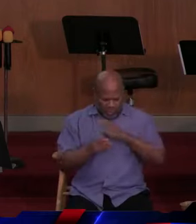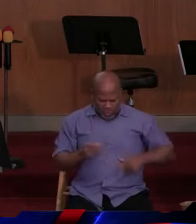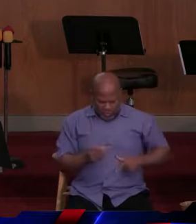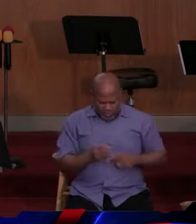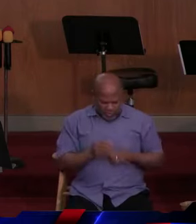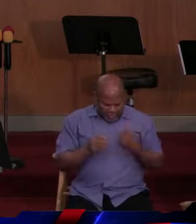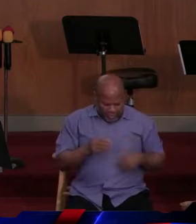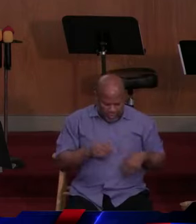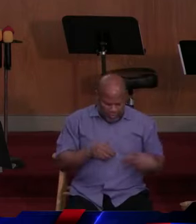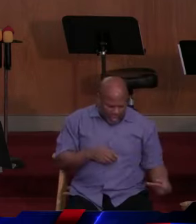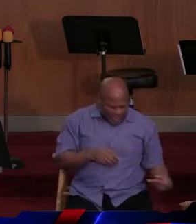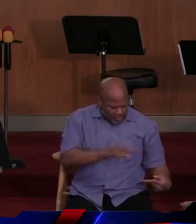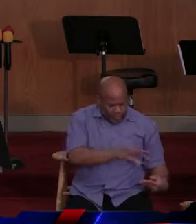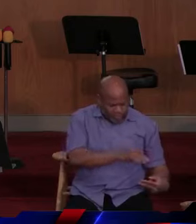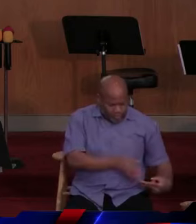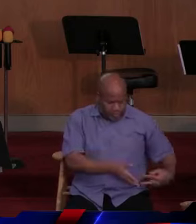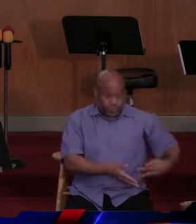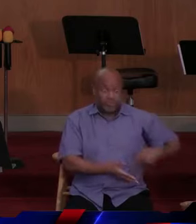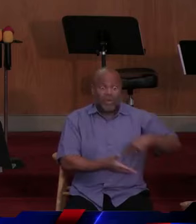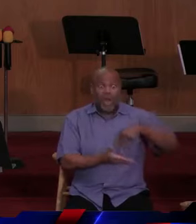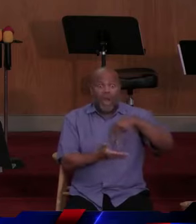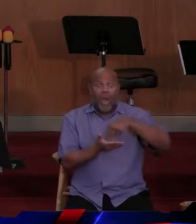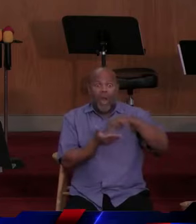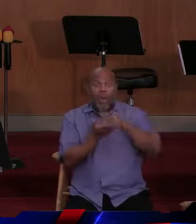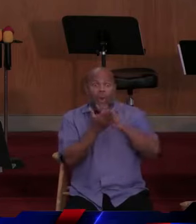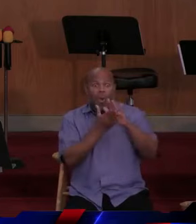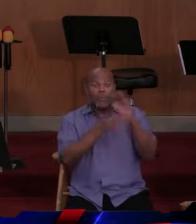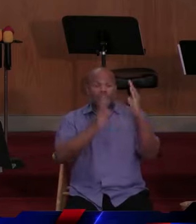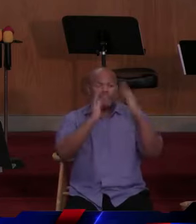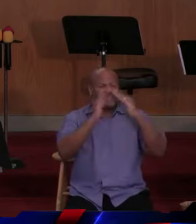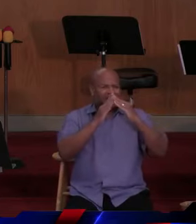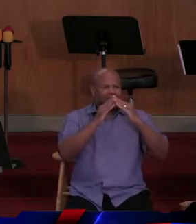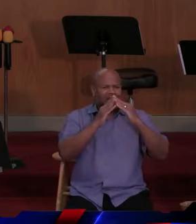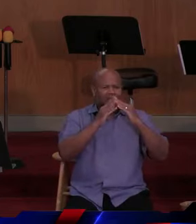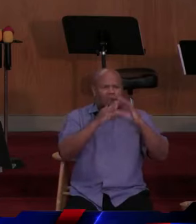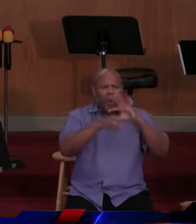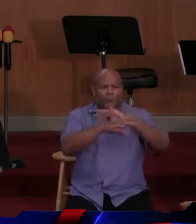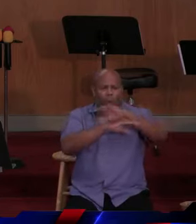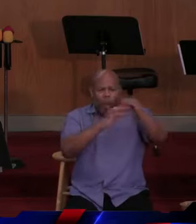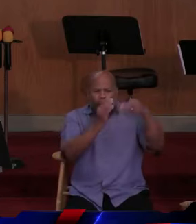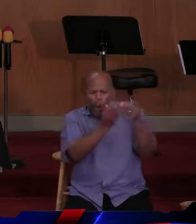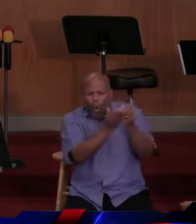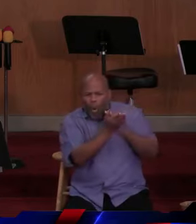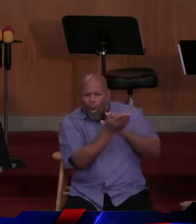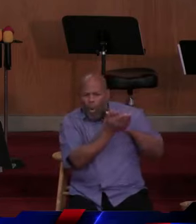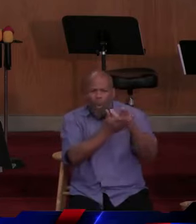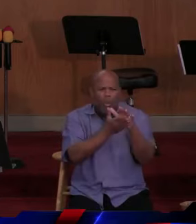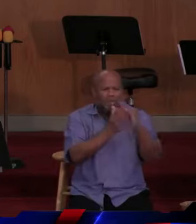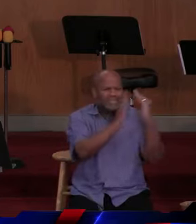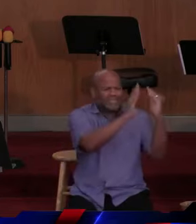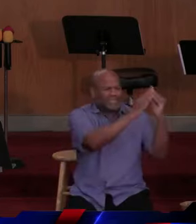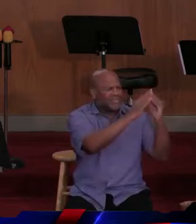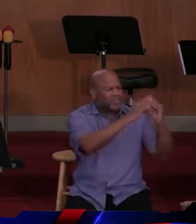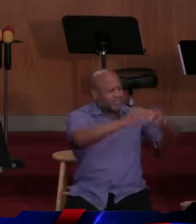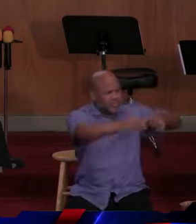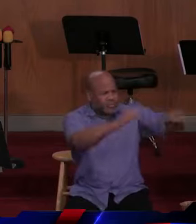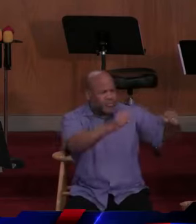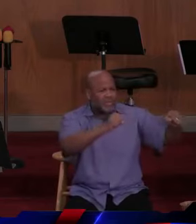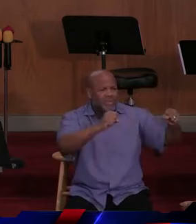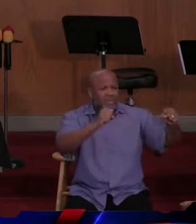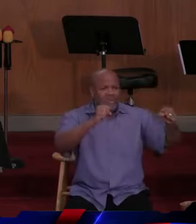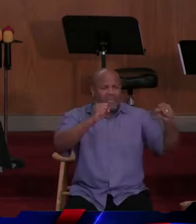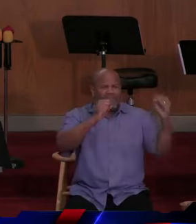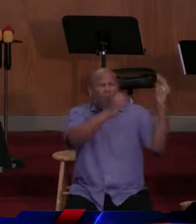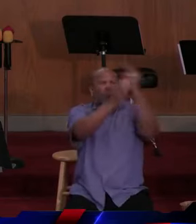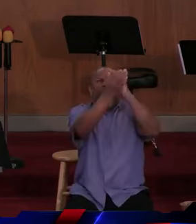walked the streets of the holy city. But what we see is the temple was shook at its foundation, so much so that the veil in the holiest